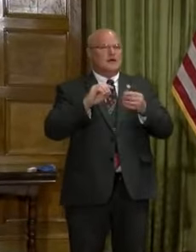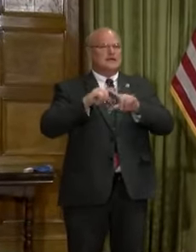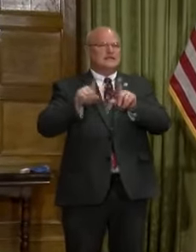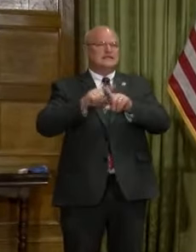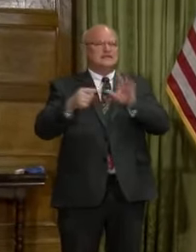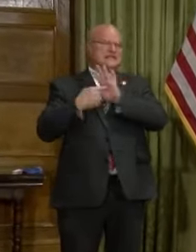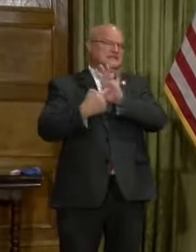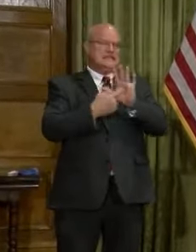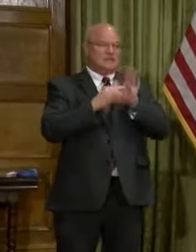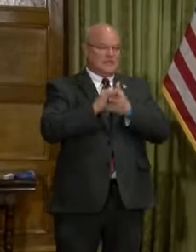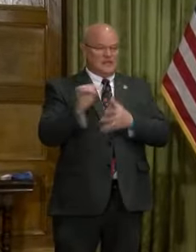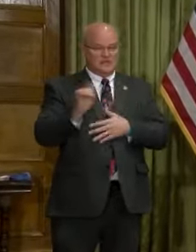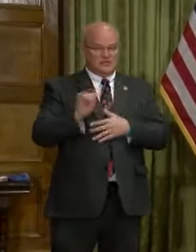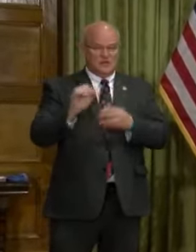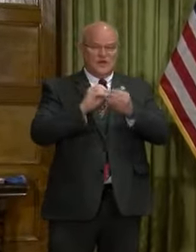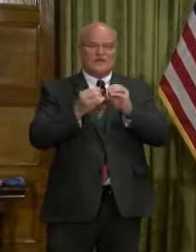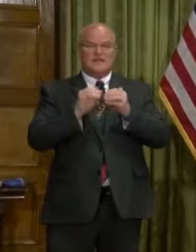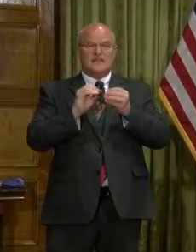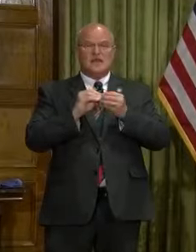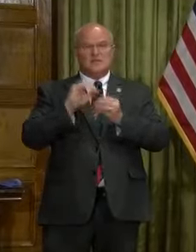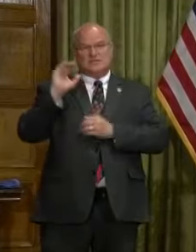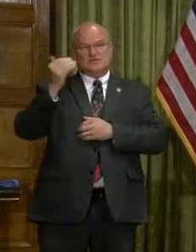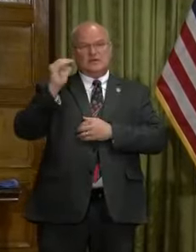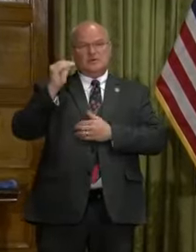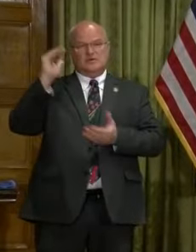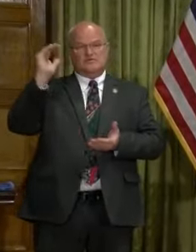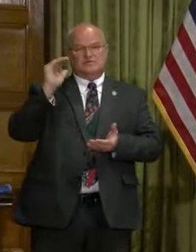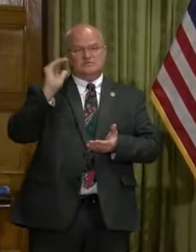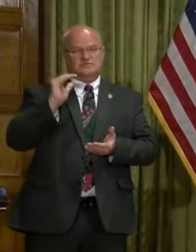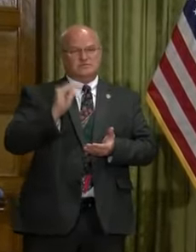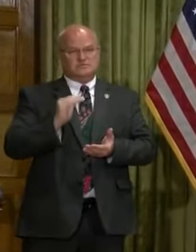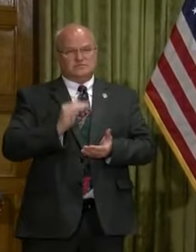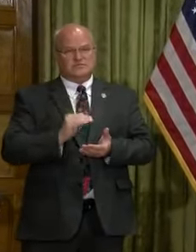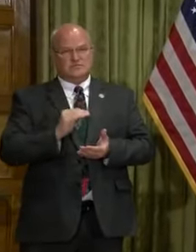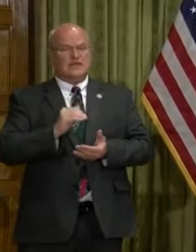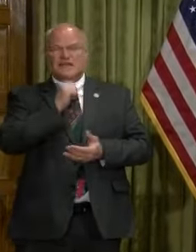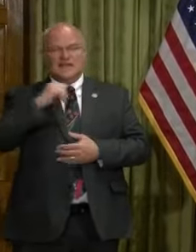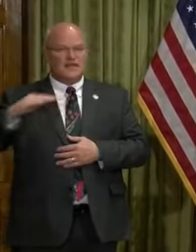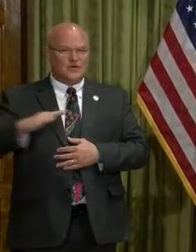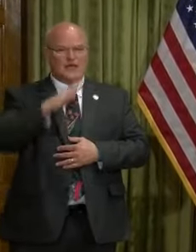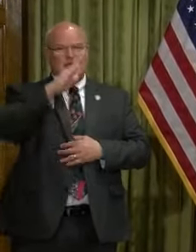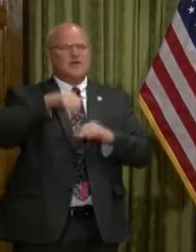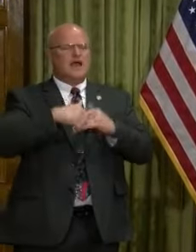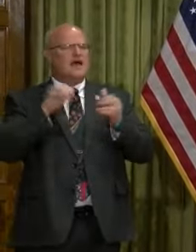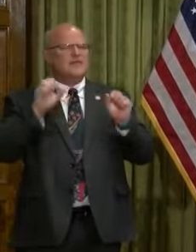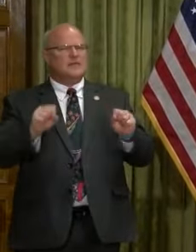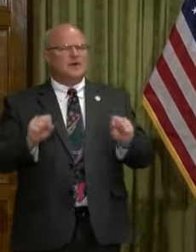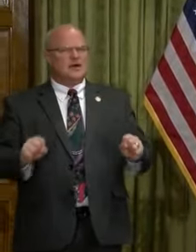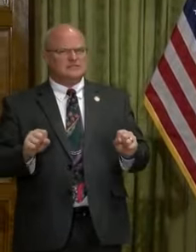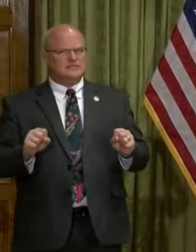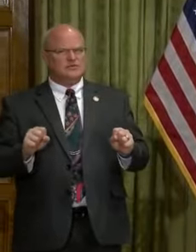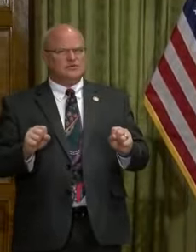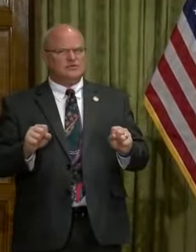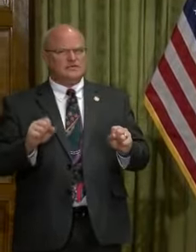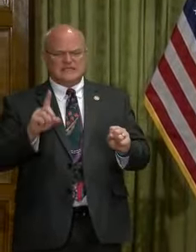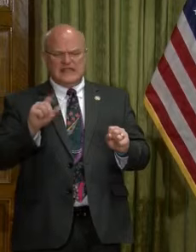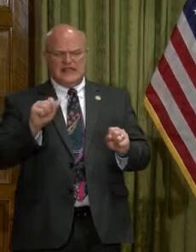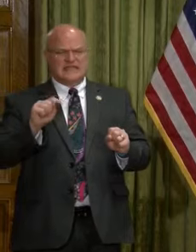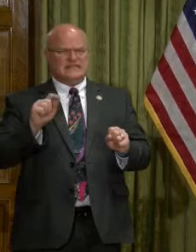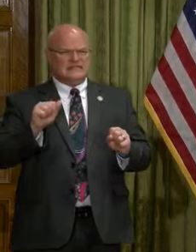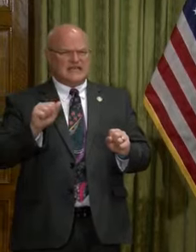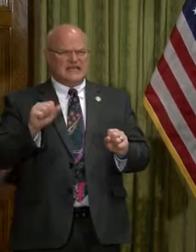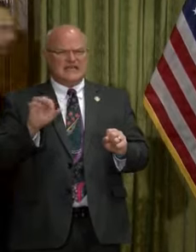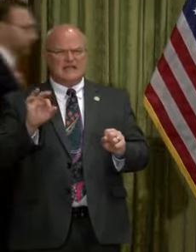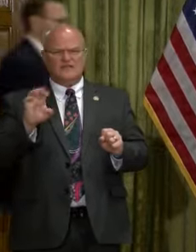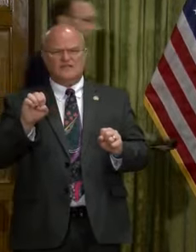other examples of that too, of the numbers appearing to trickle down instead of up. How is that possible, and is that a data entry error, or